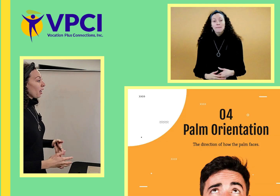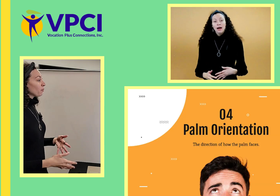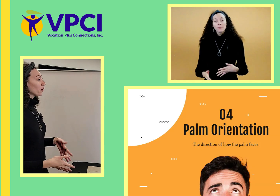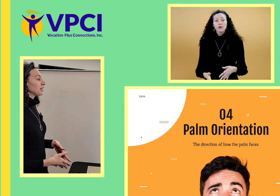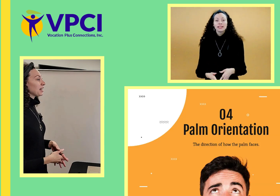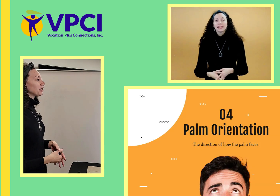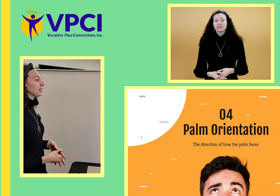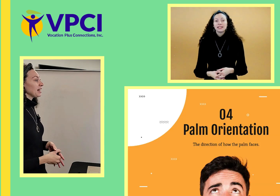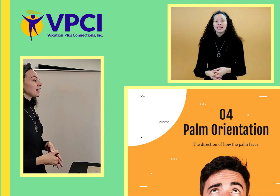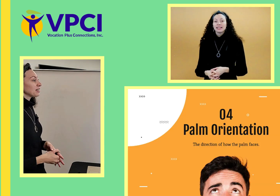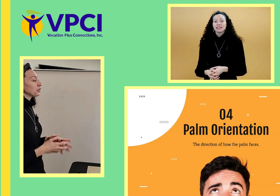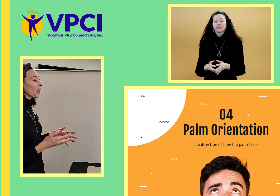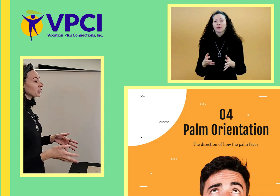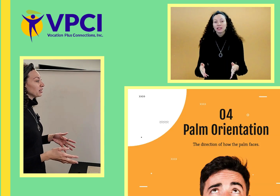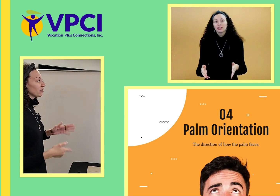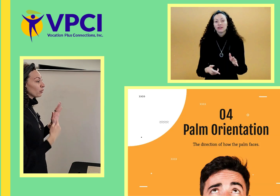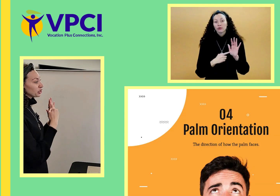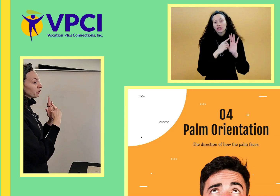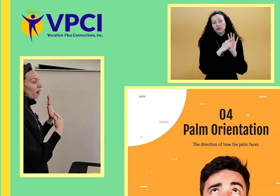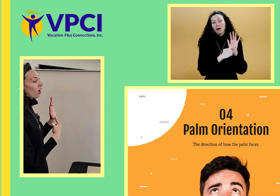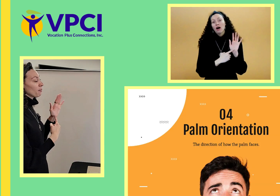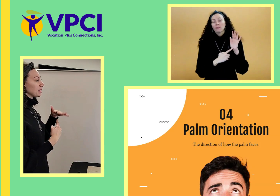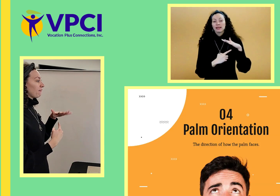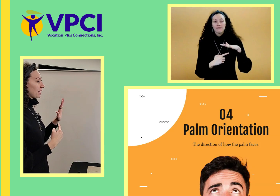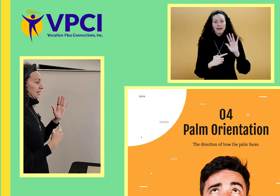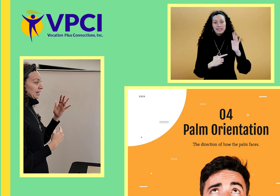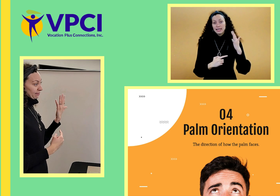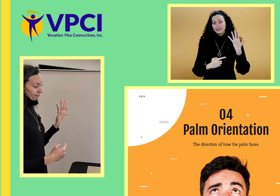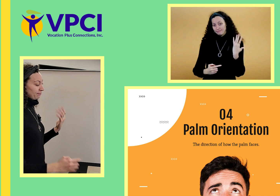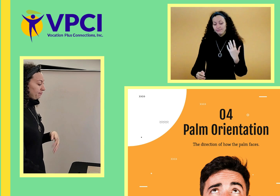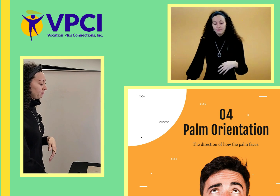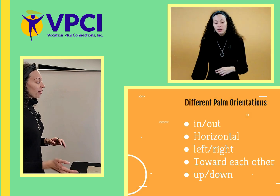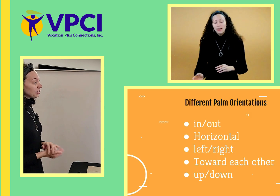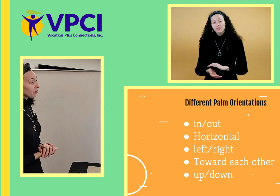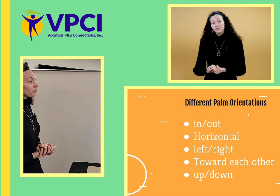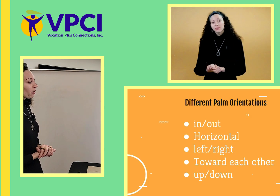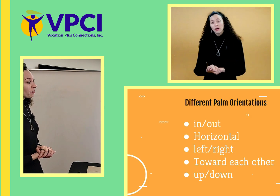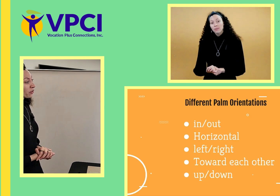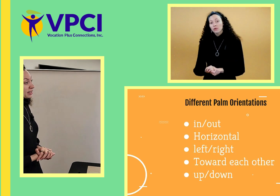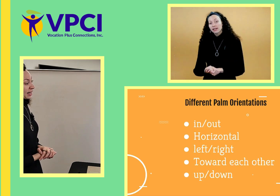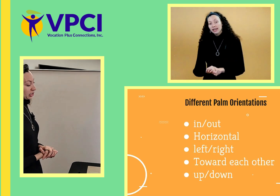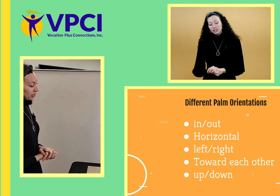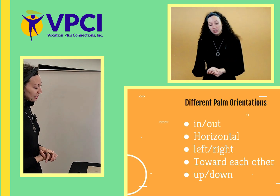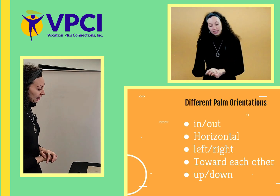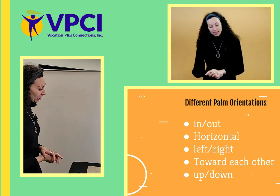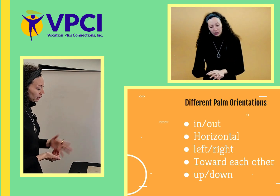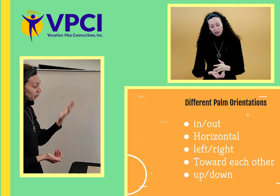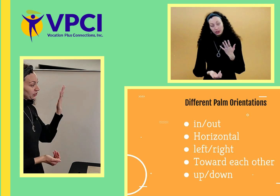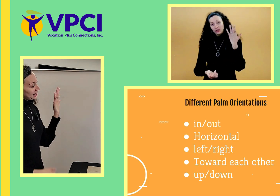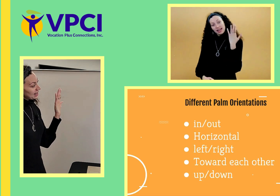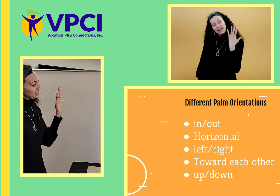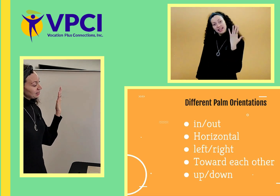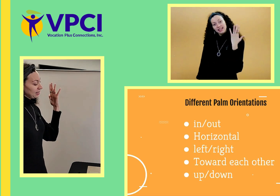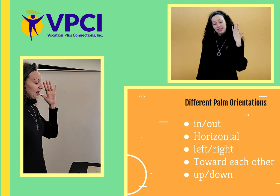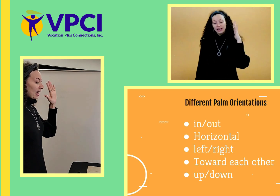Palm orientation is the direction of which your palm is facing. The different palm orientations